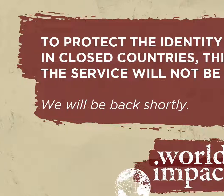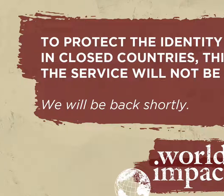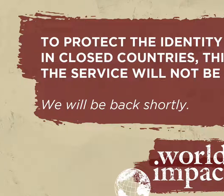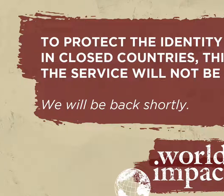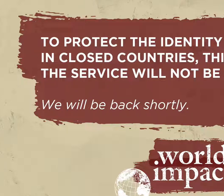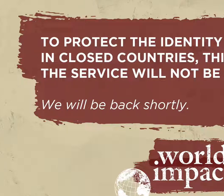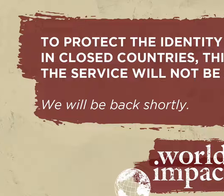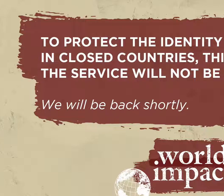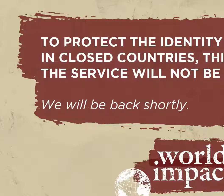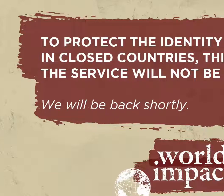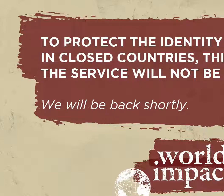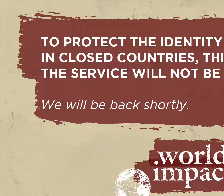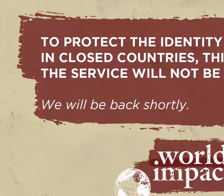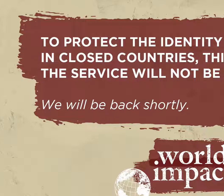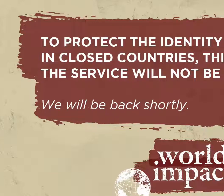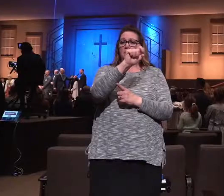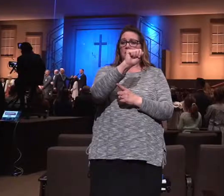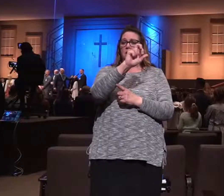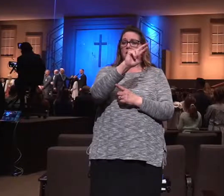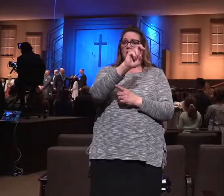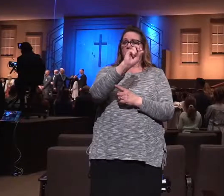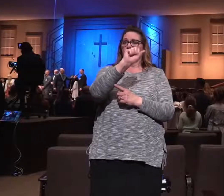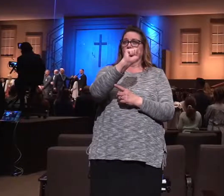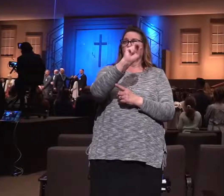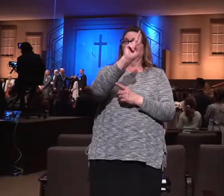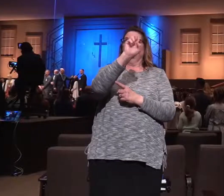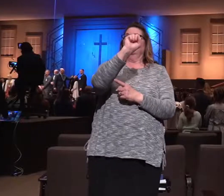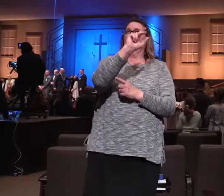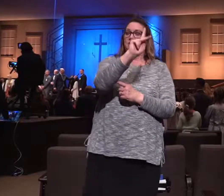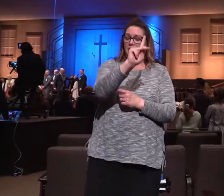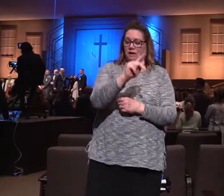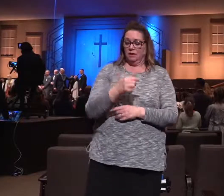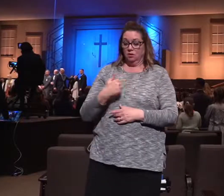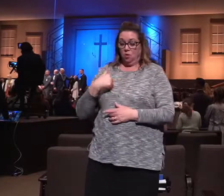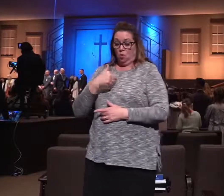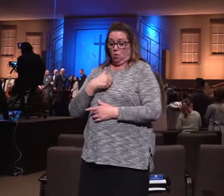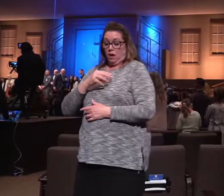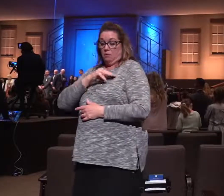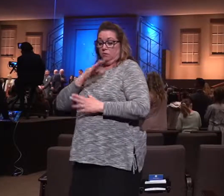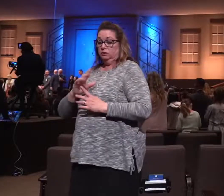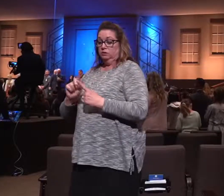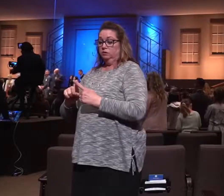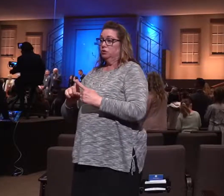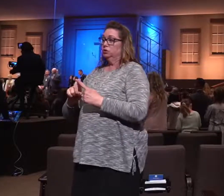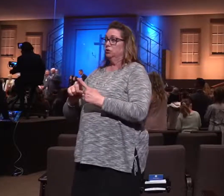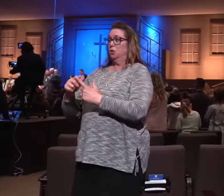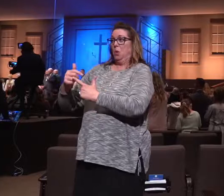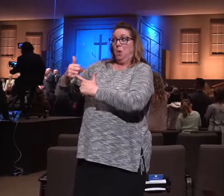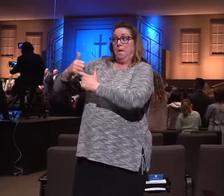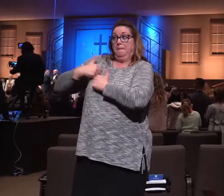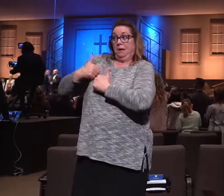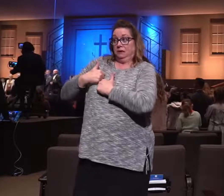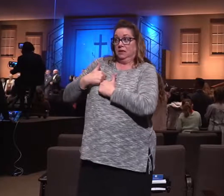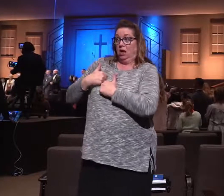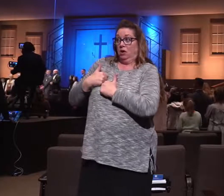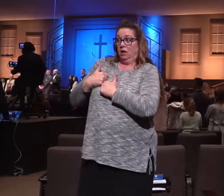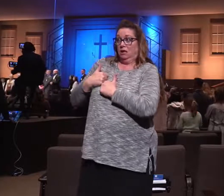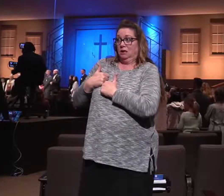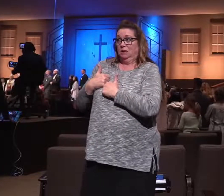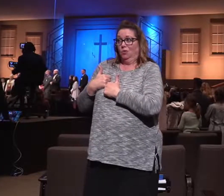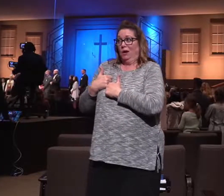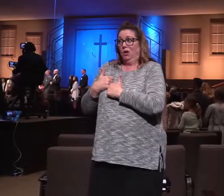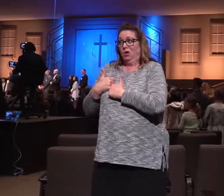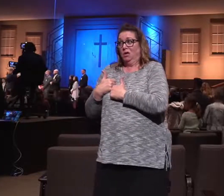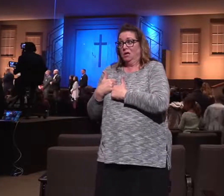Missionaries to the U.S. military worldwide. And we're grateful to have these missionaries